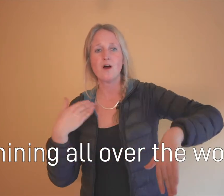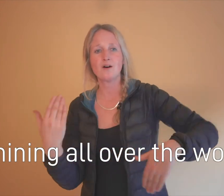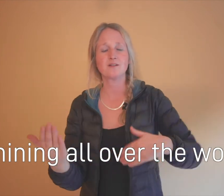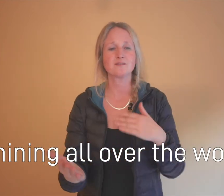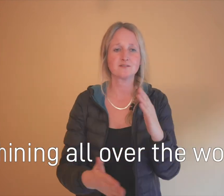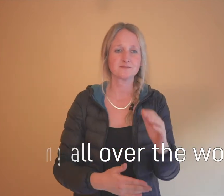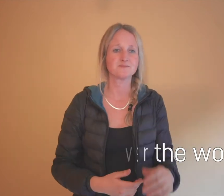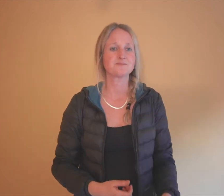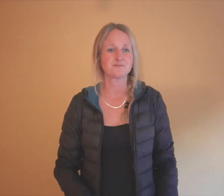world.